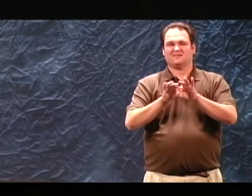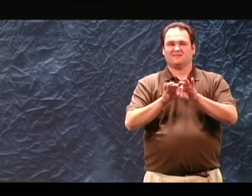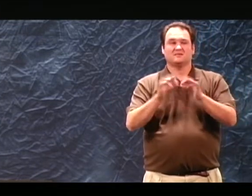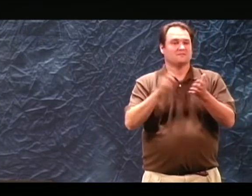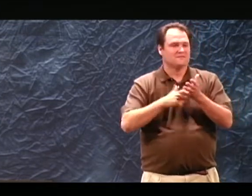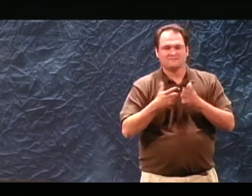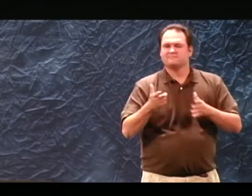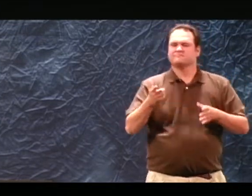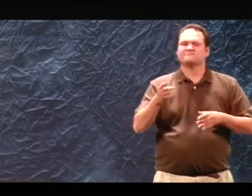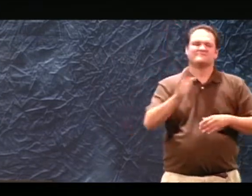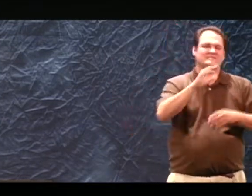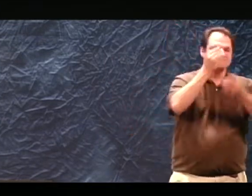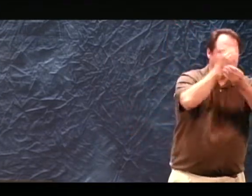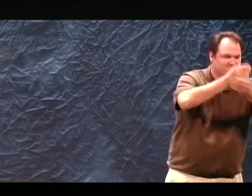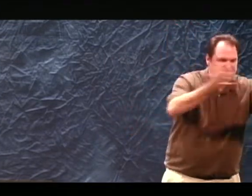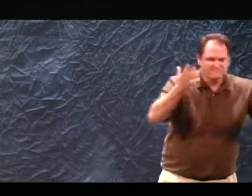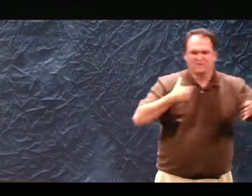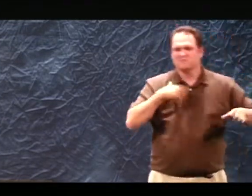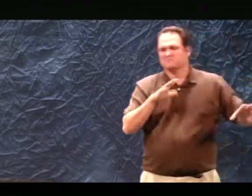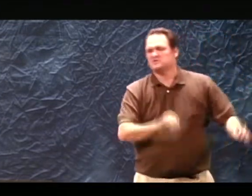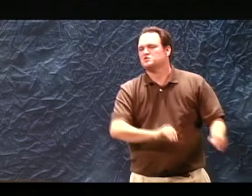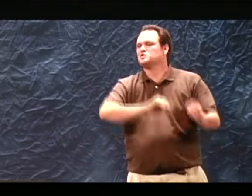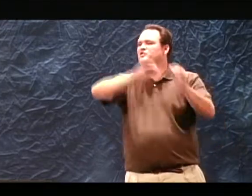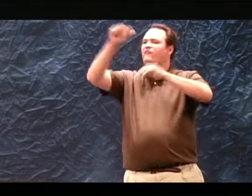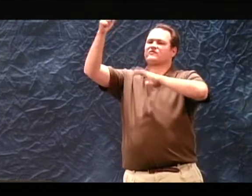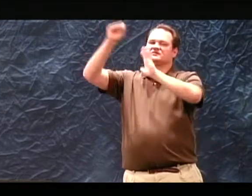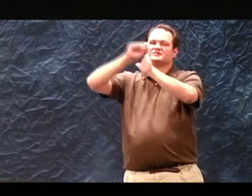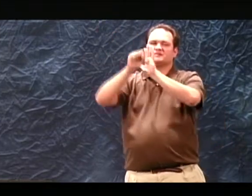no matter what your role is it is important